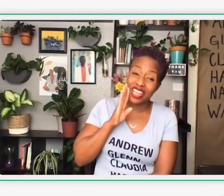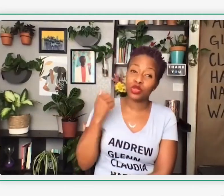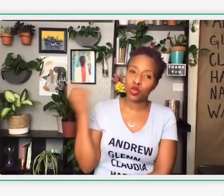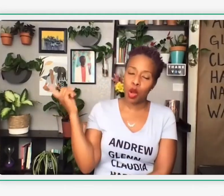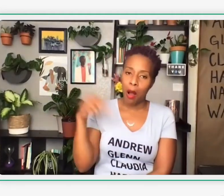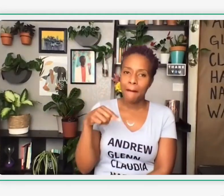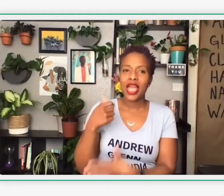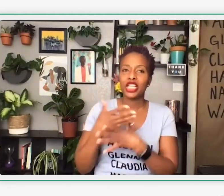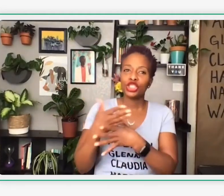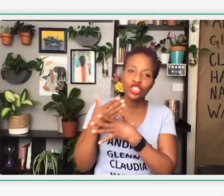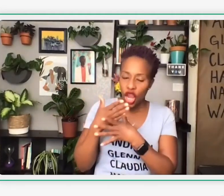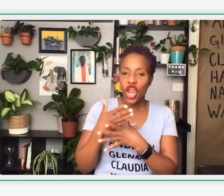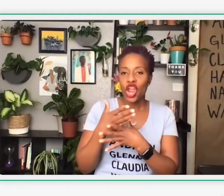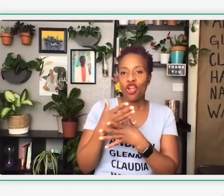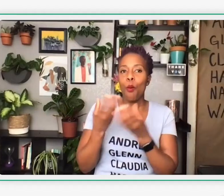thing,